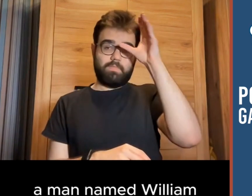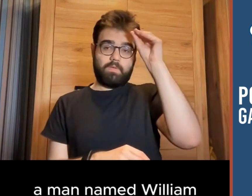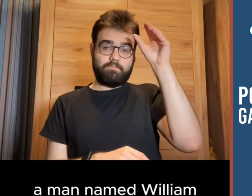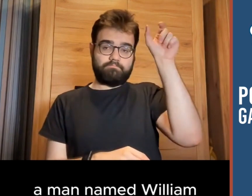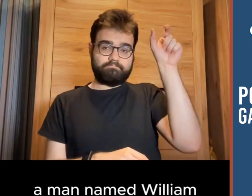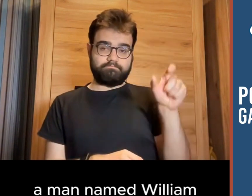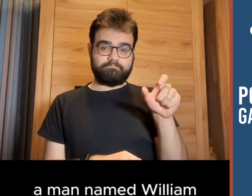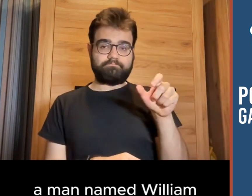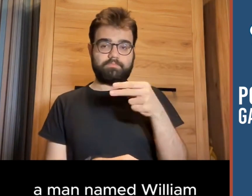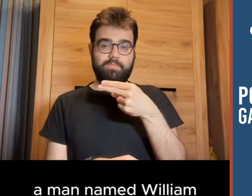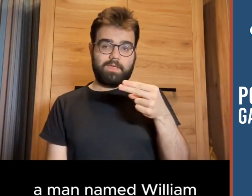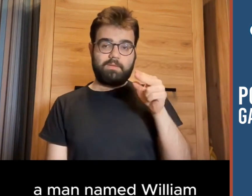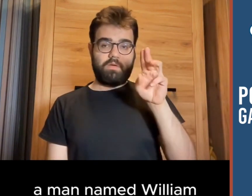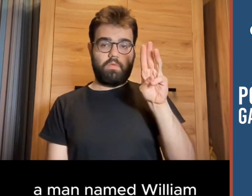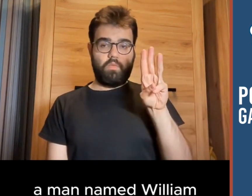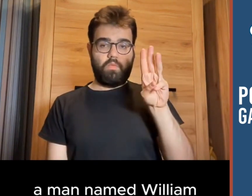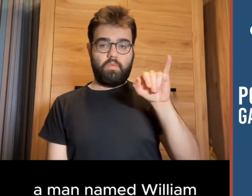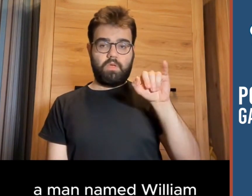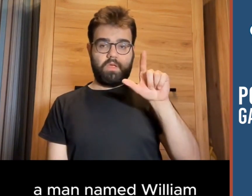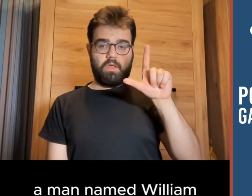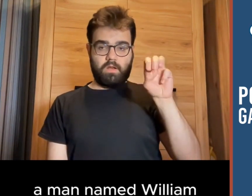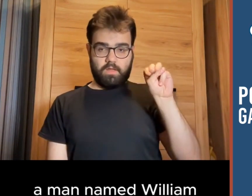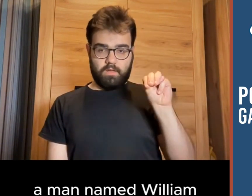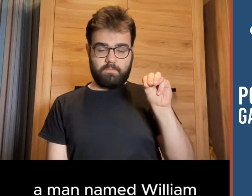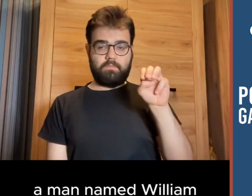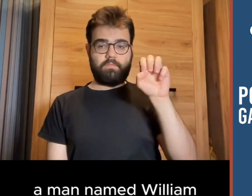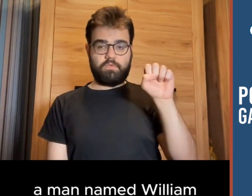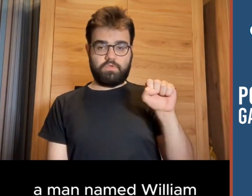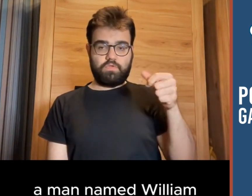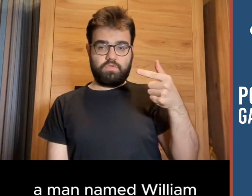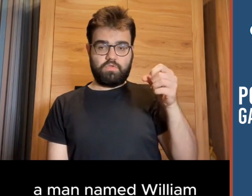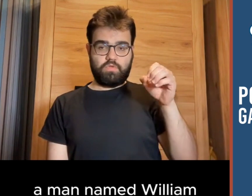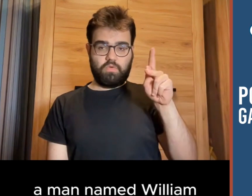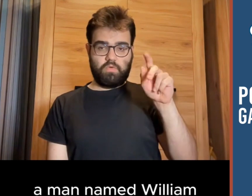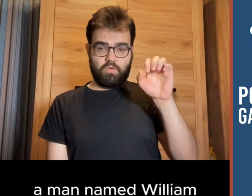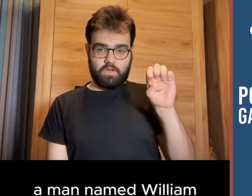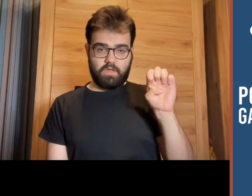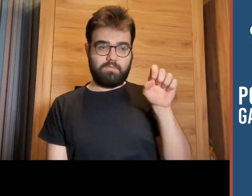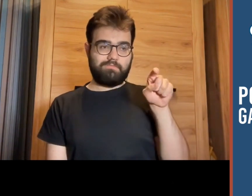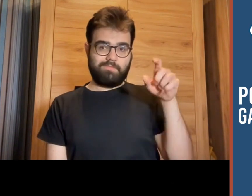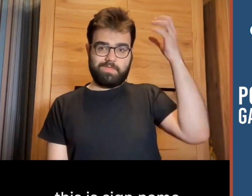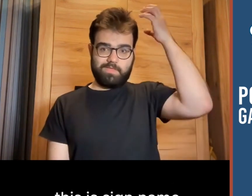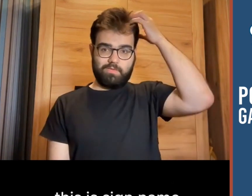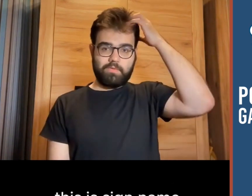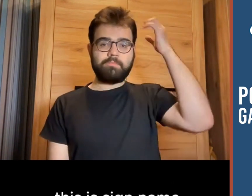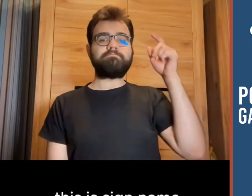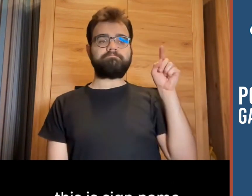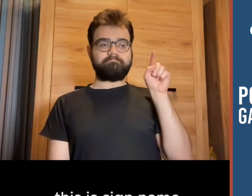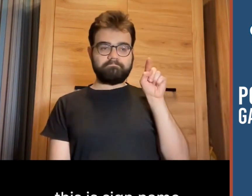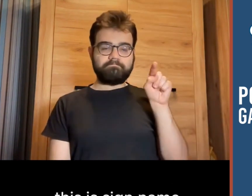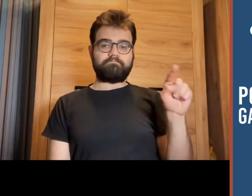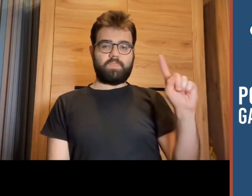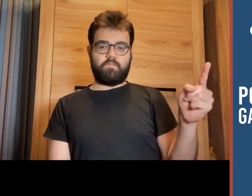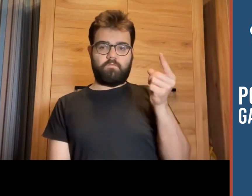1960s, an American linguist called William Stokoe was the first researcher to